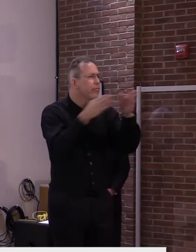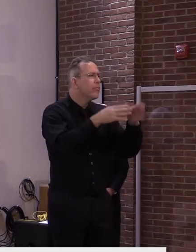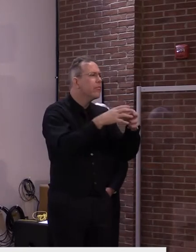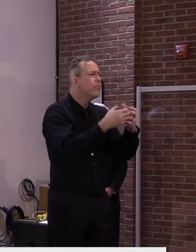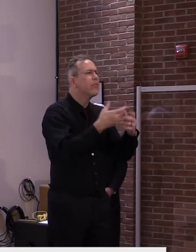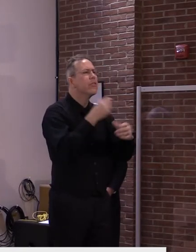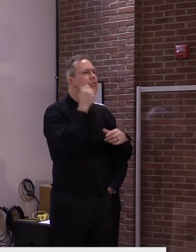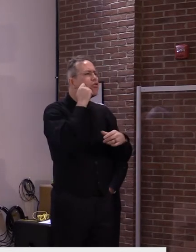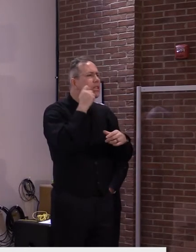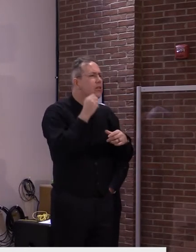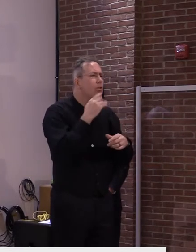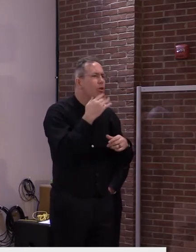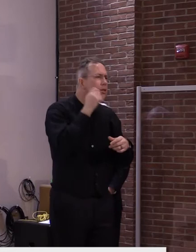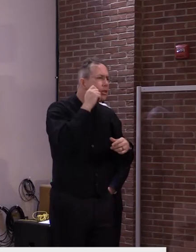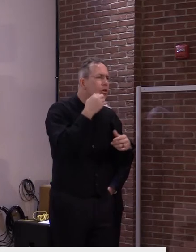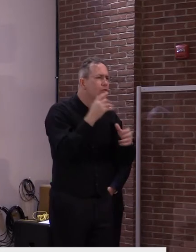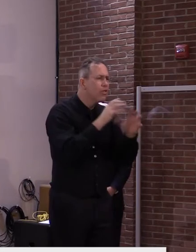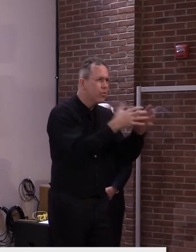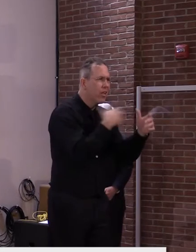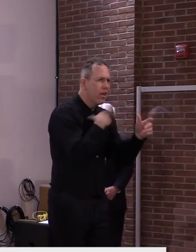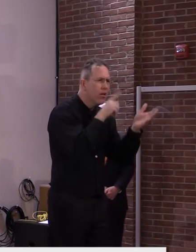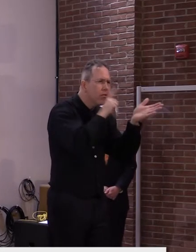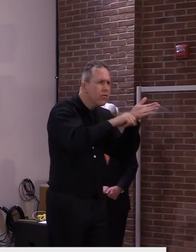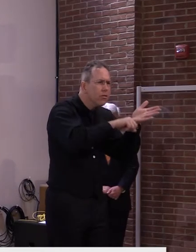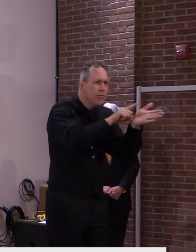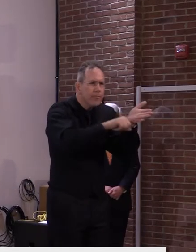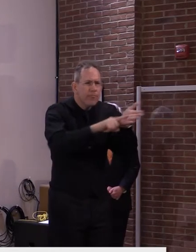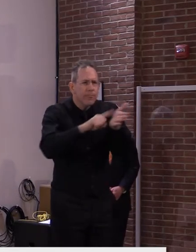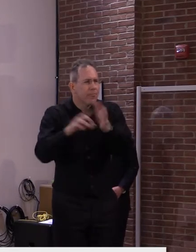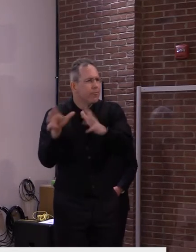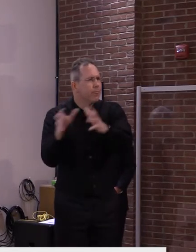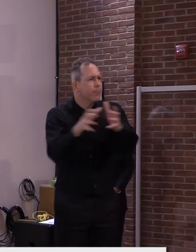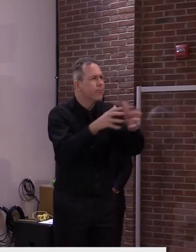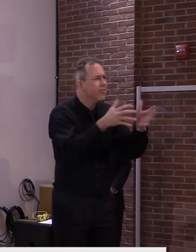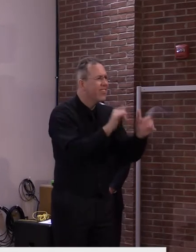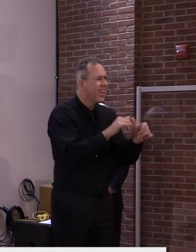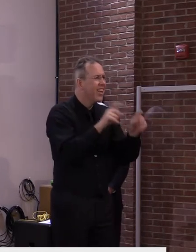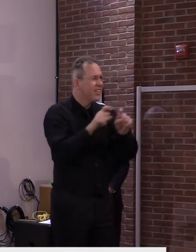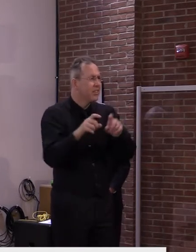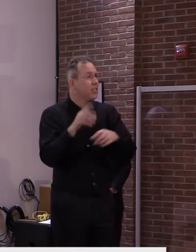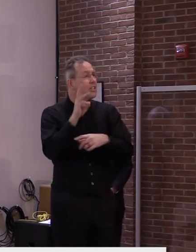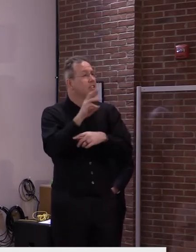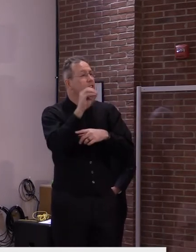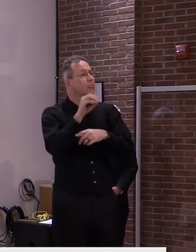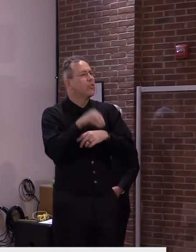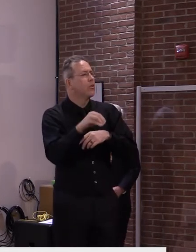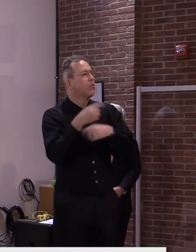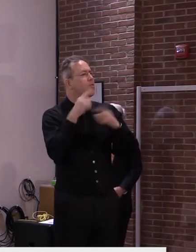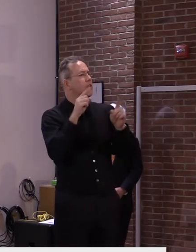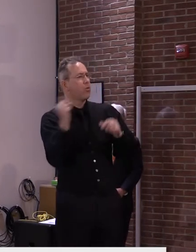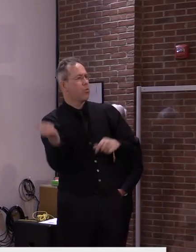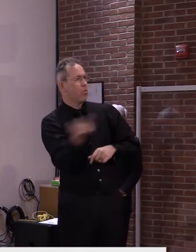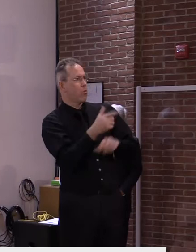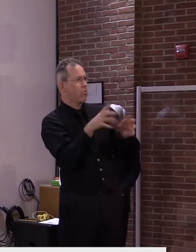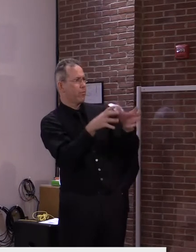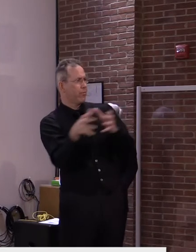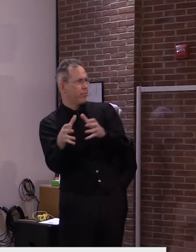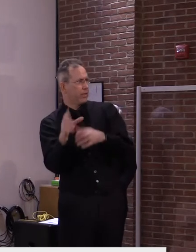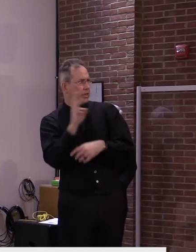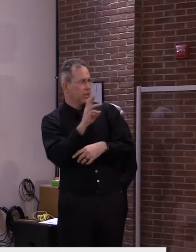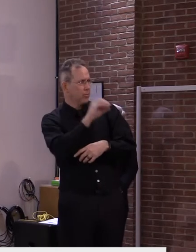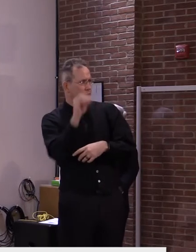subgroup analyses where one vaccine may look different than another. And now we're hearing that